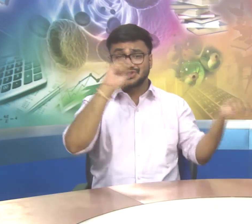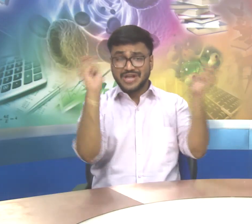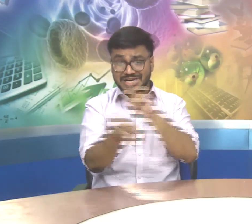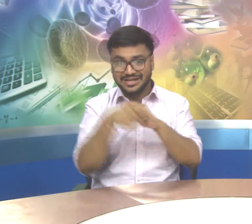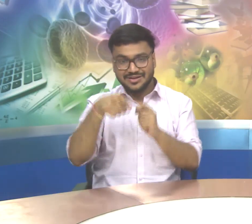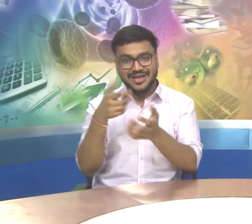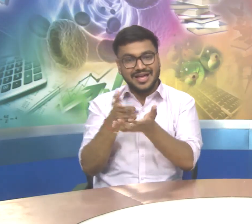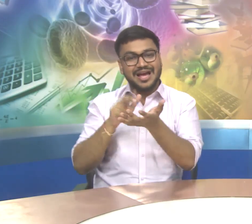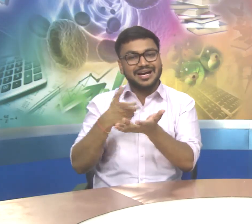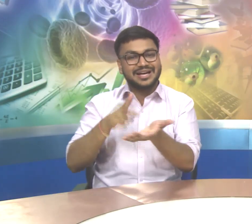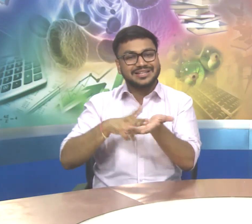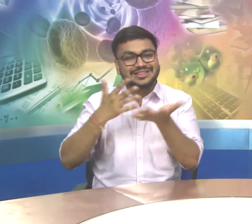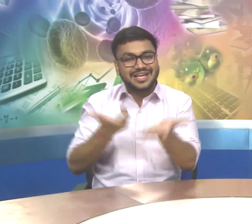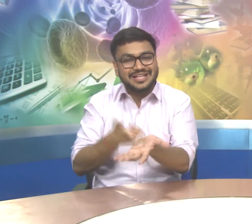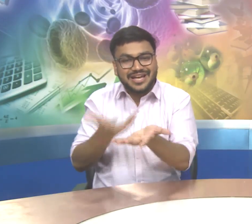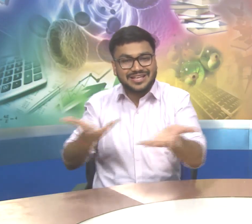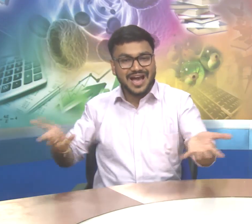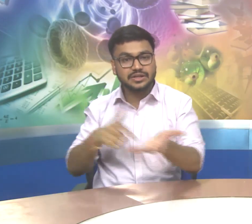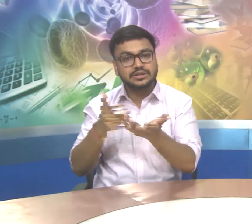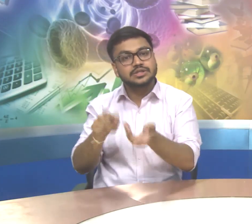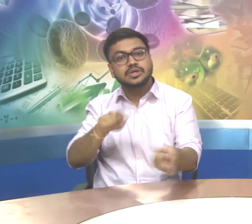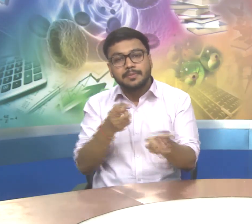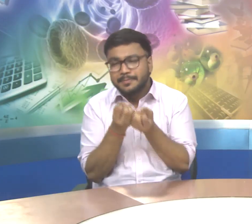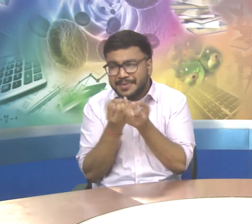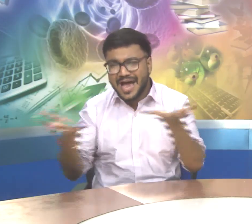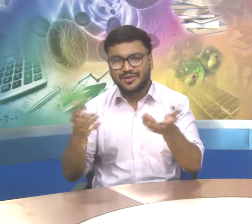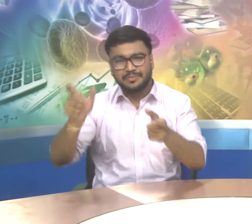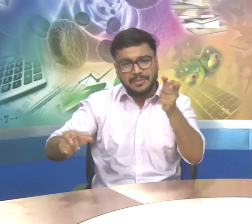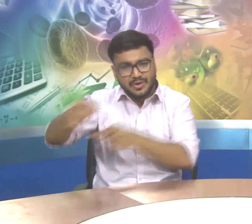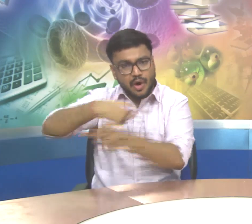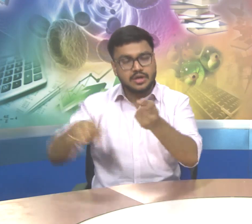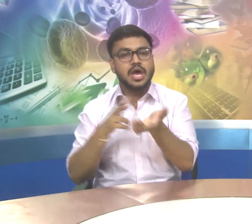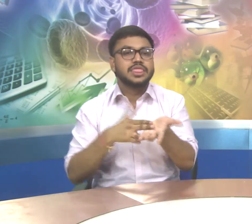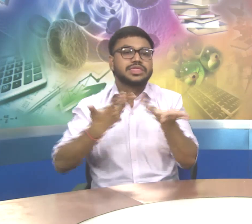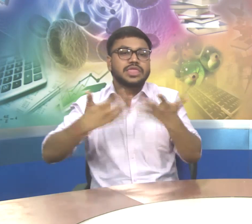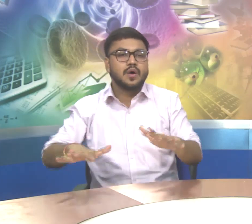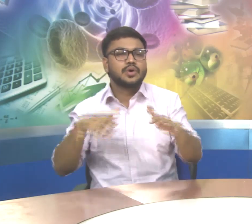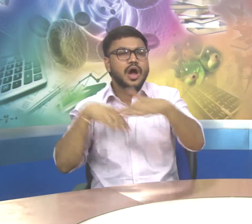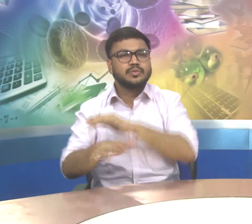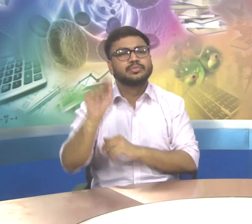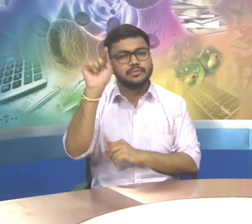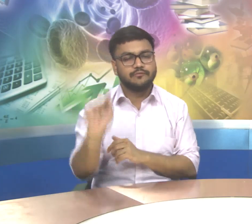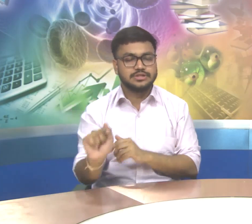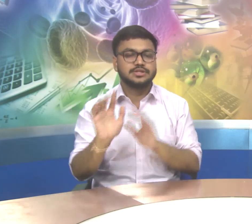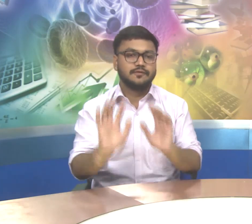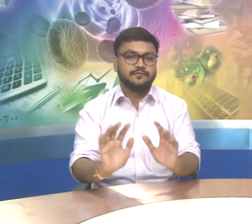But because they are intelligent, they started using natural resources for many